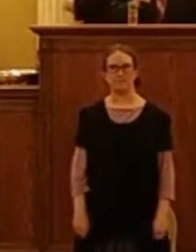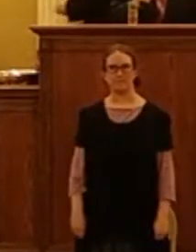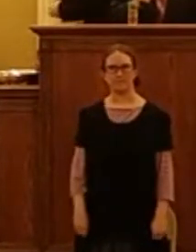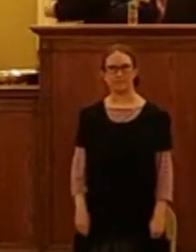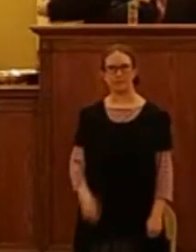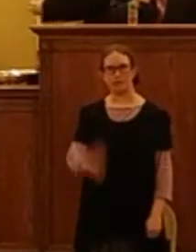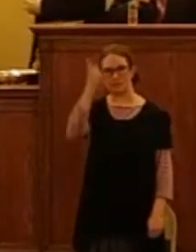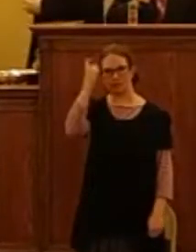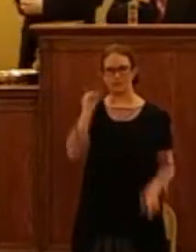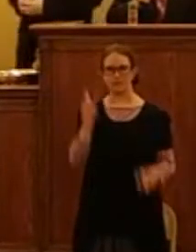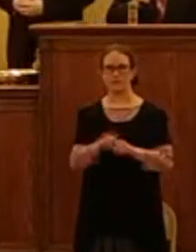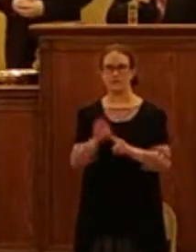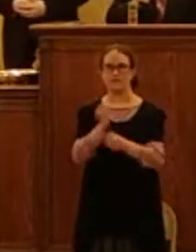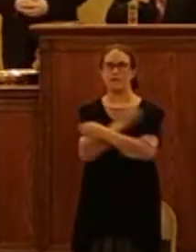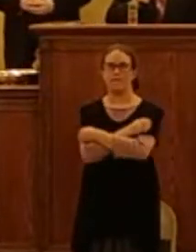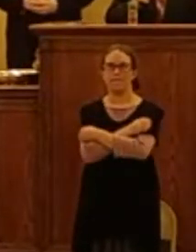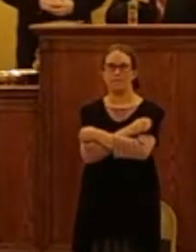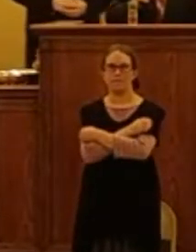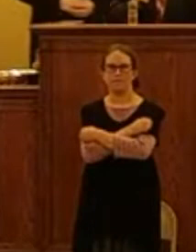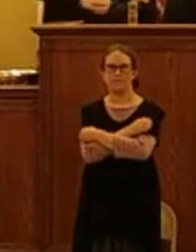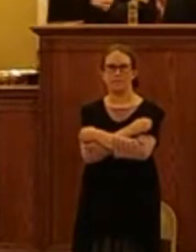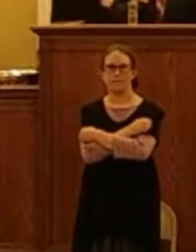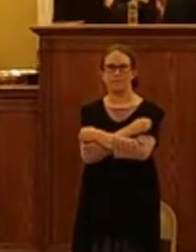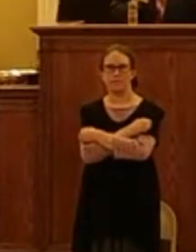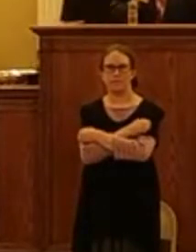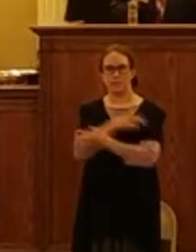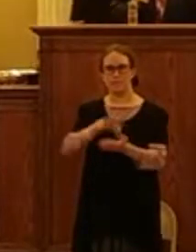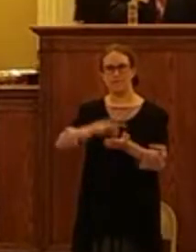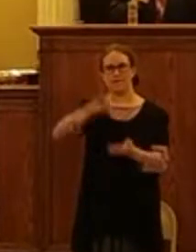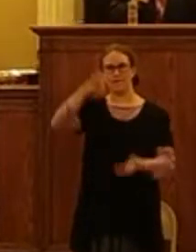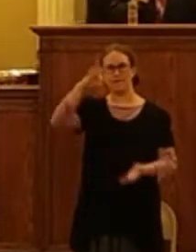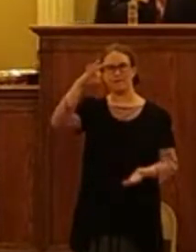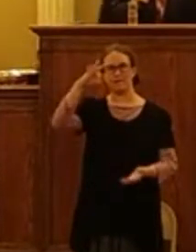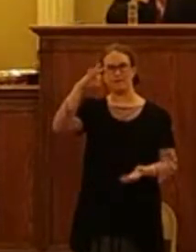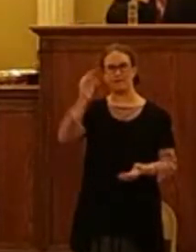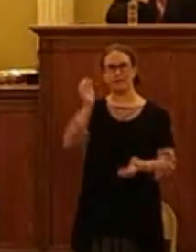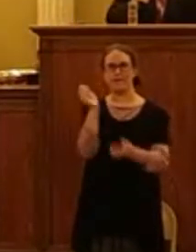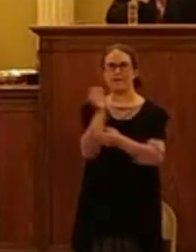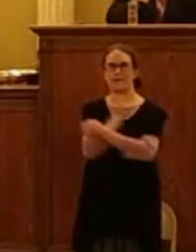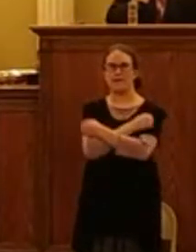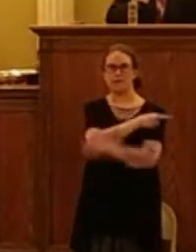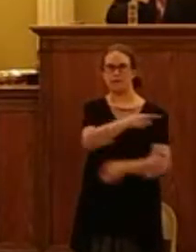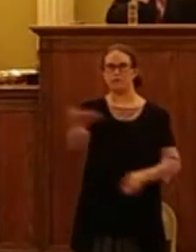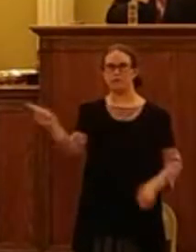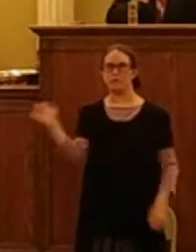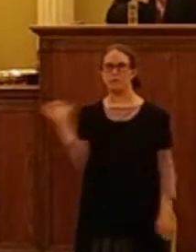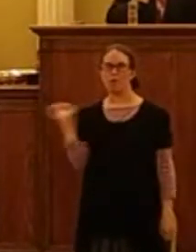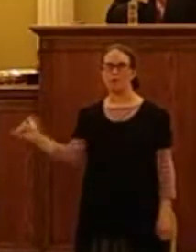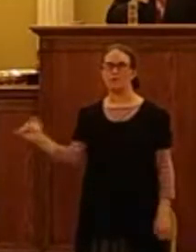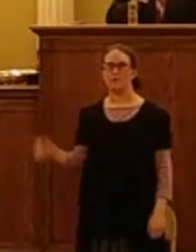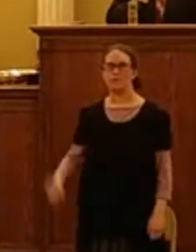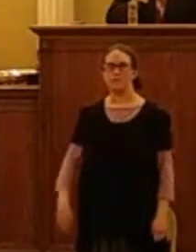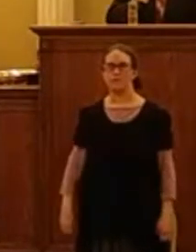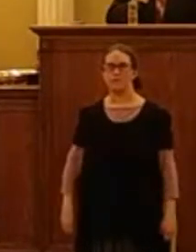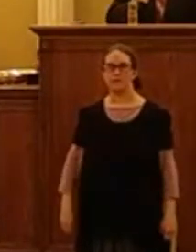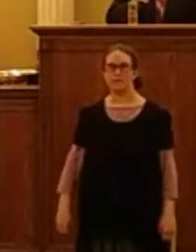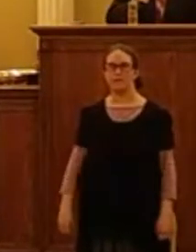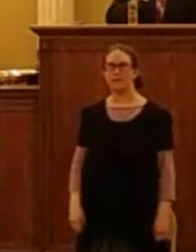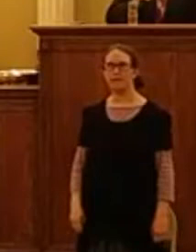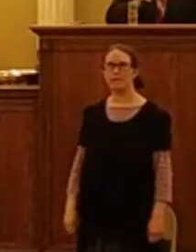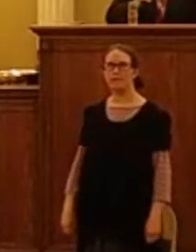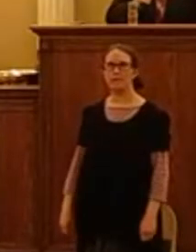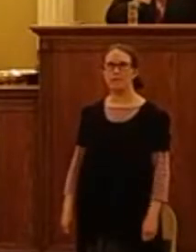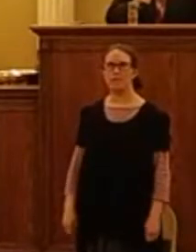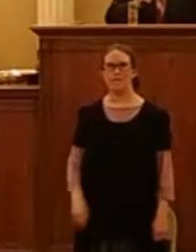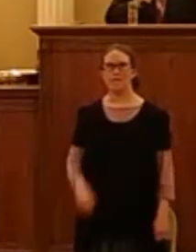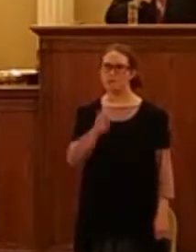And because you still love Him, you'll discover that He loves you too. Oh, my.